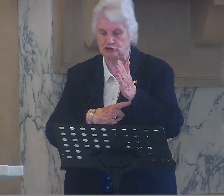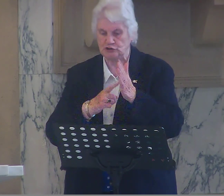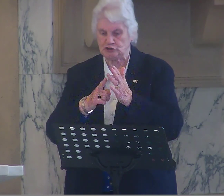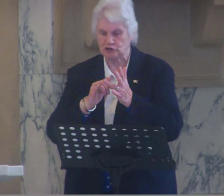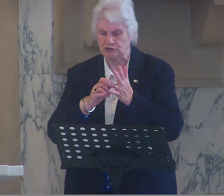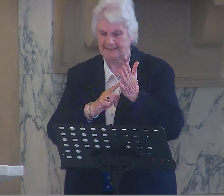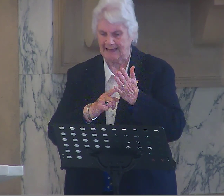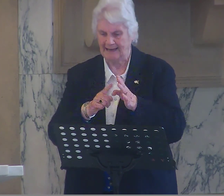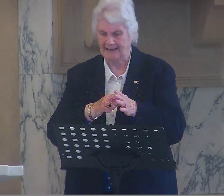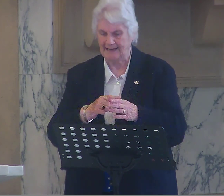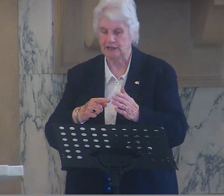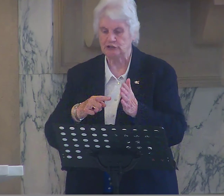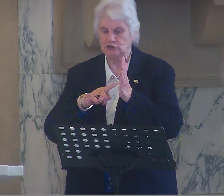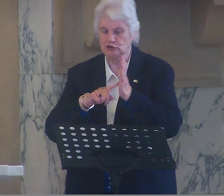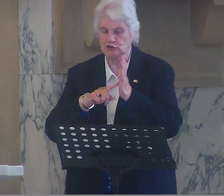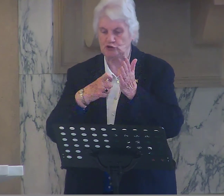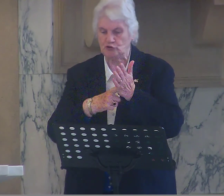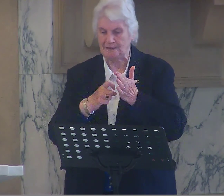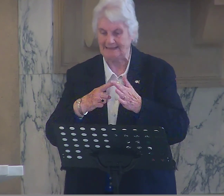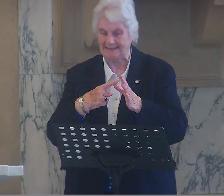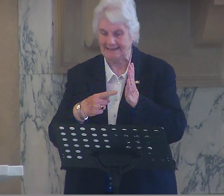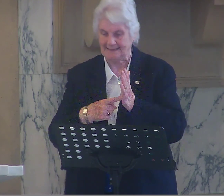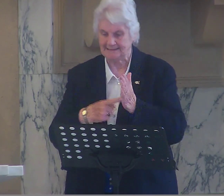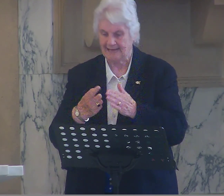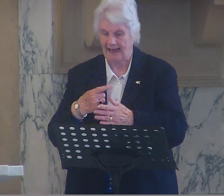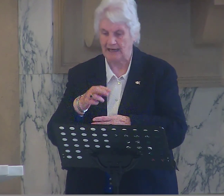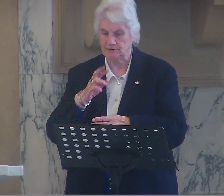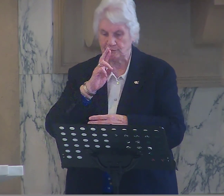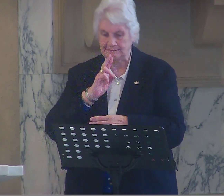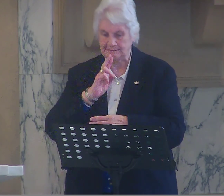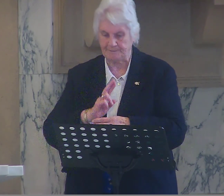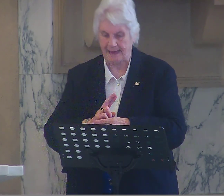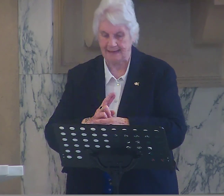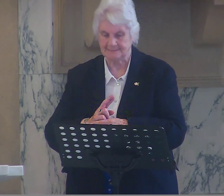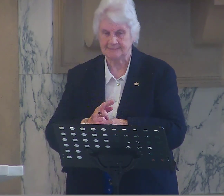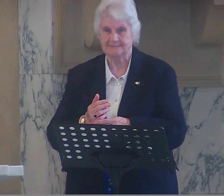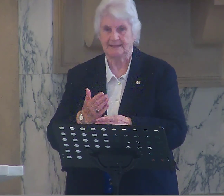all are justly treated and respected.